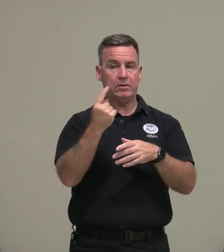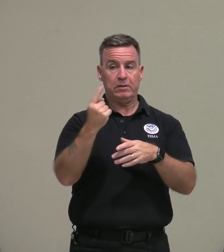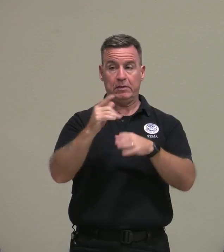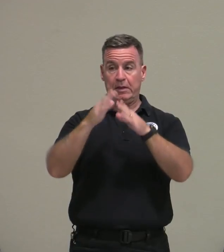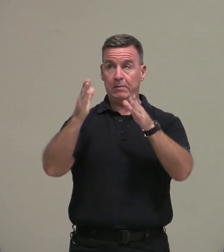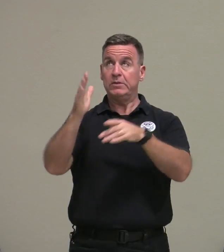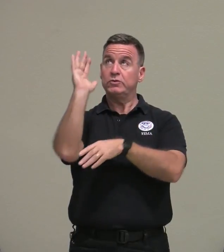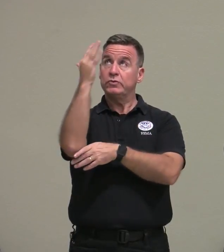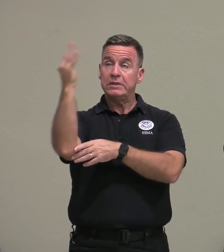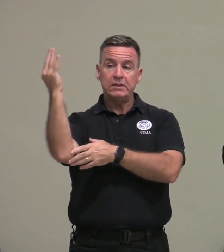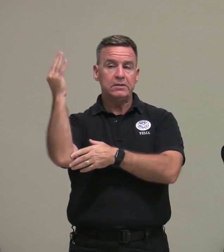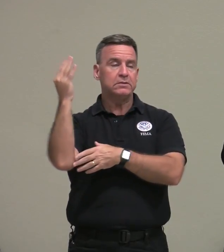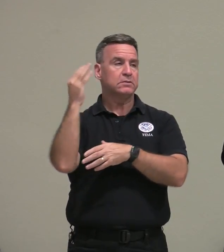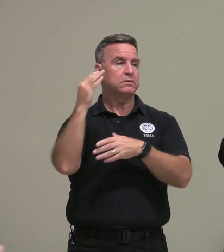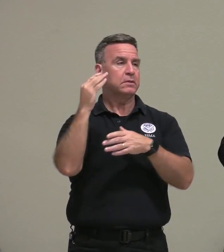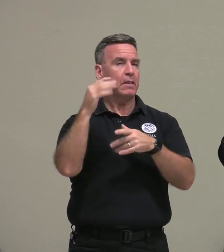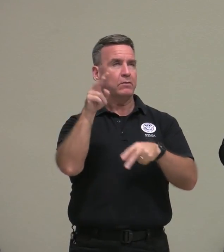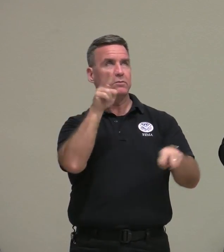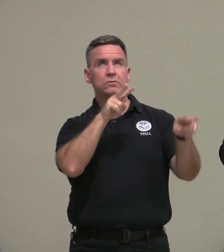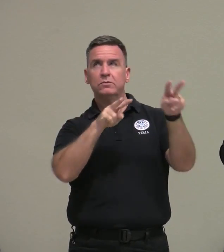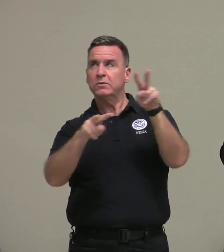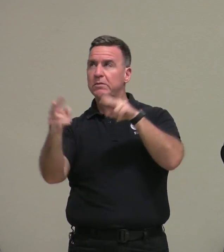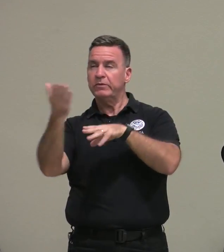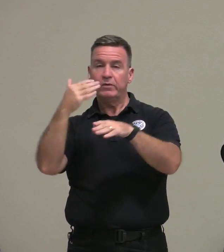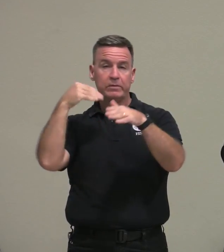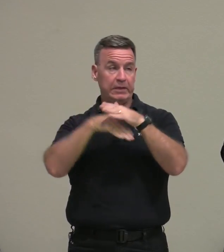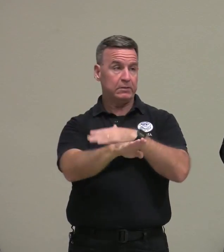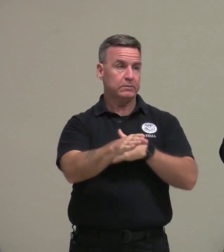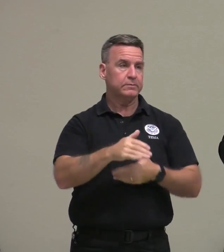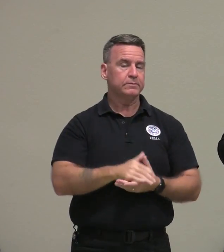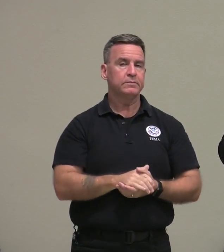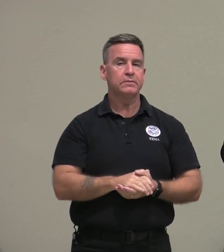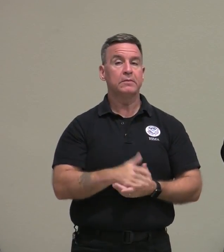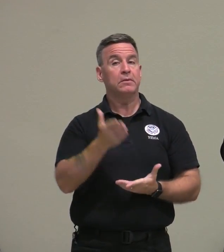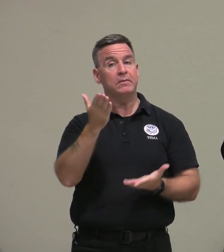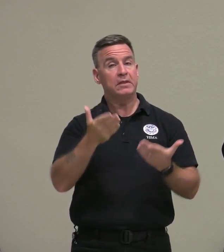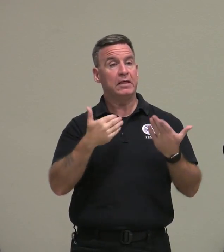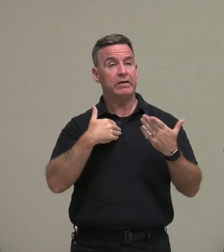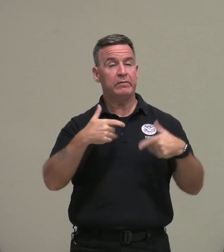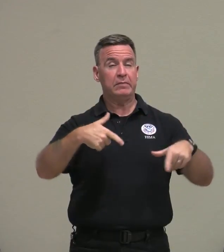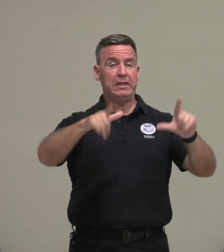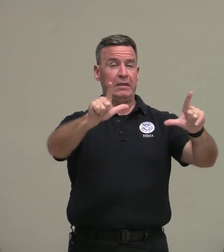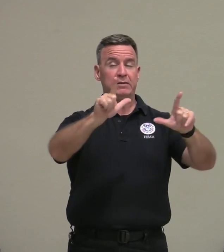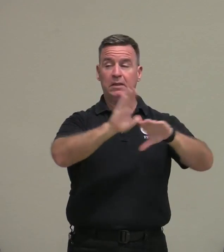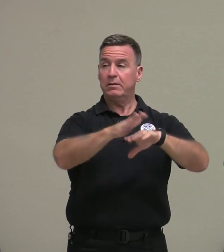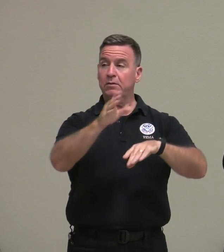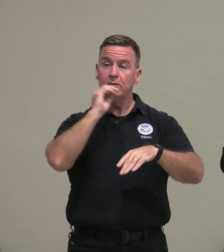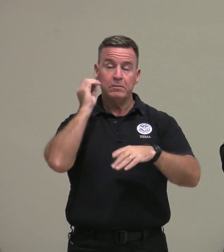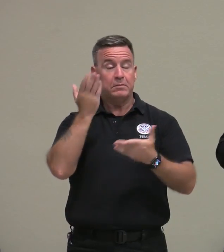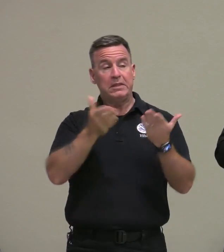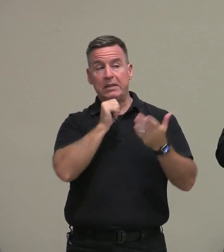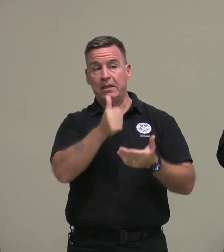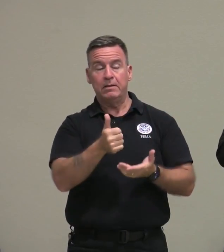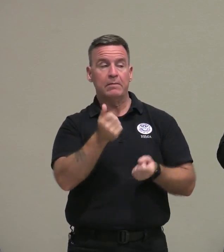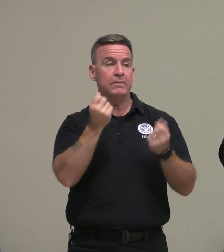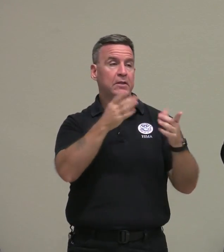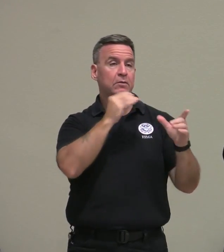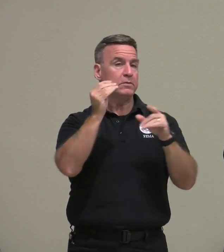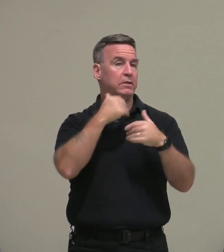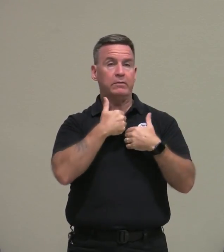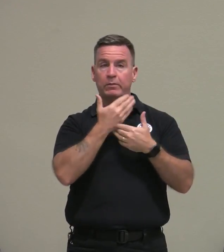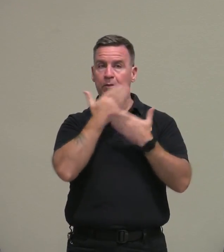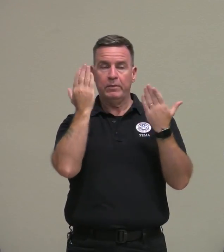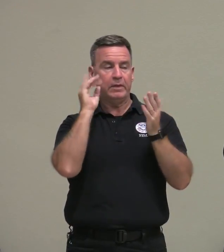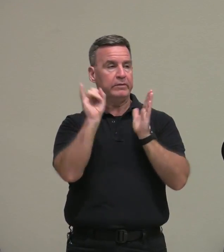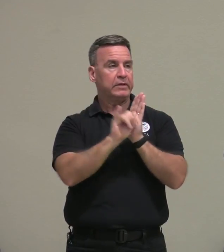home but the trees. take a look around before you re-enter. There may be placards on the home. There may not be. Many homes do not